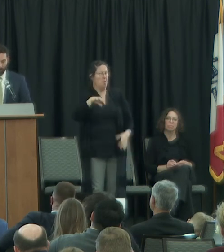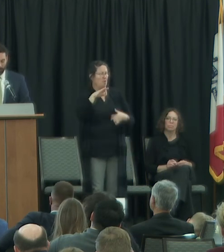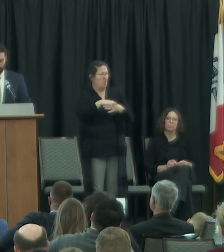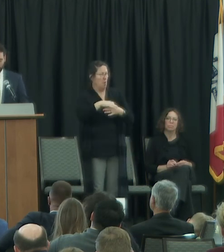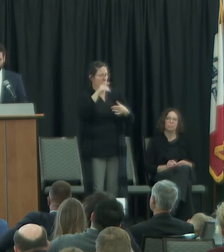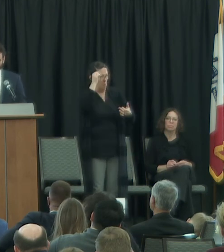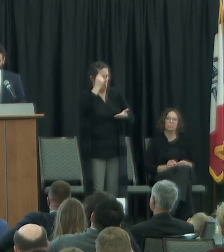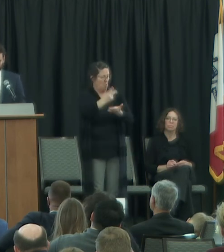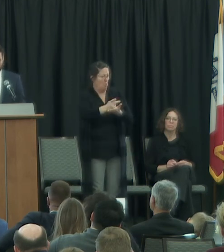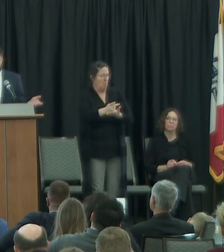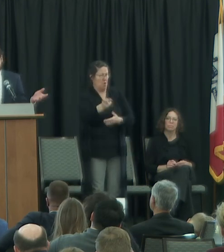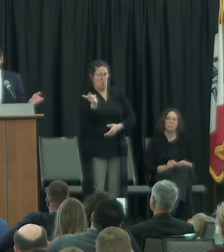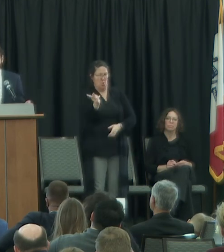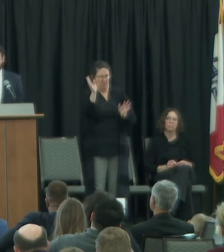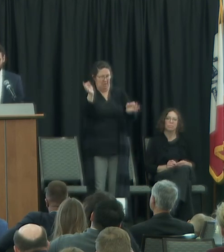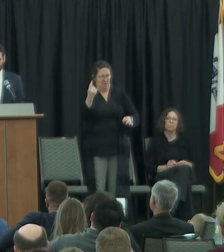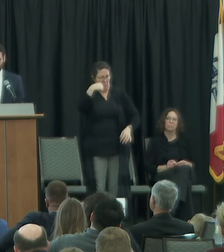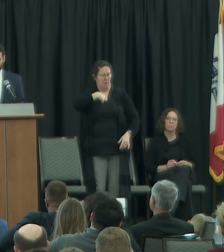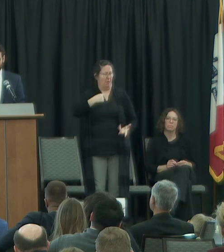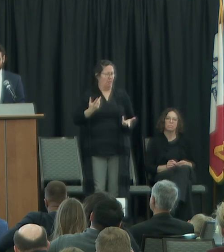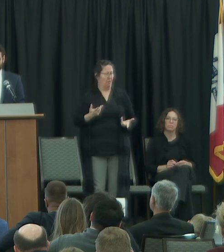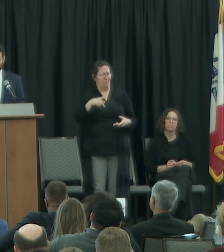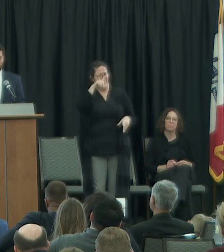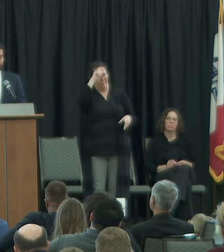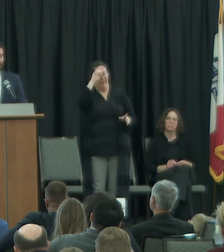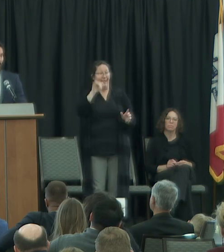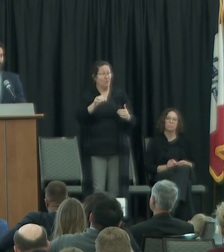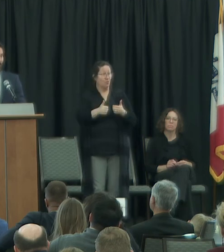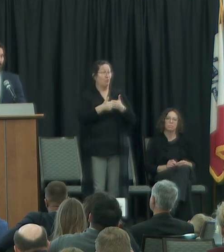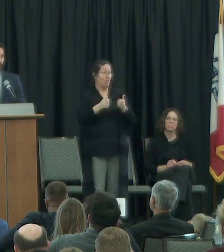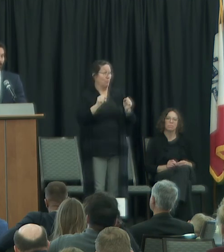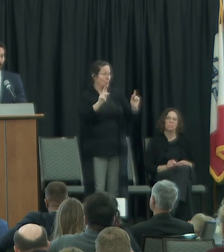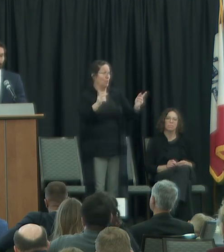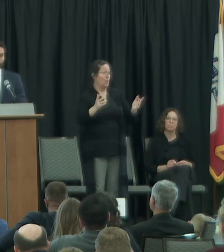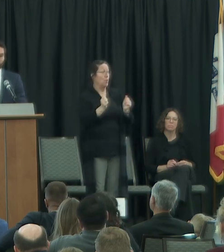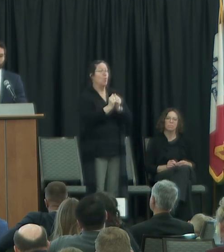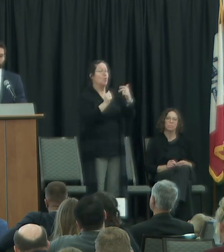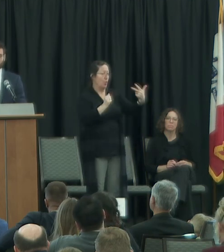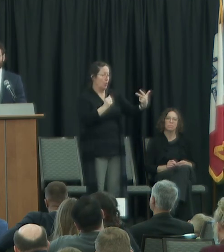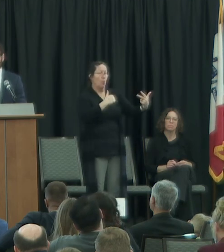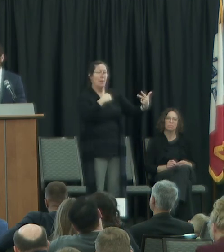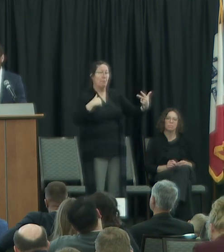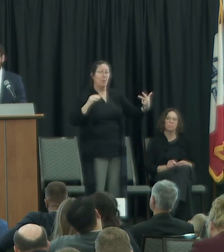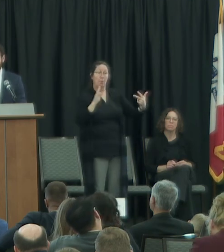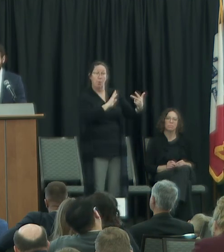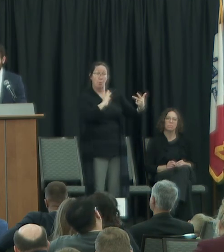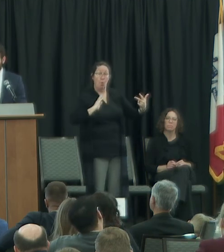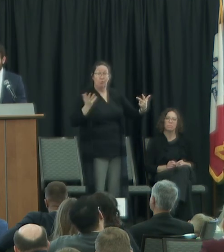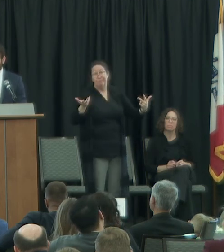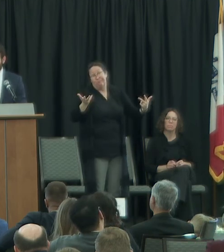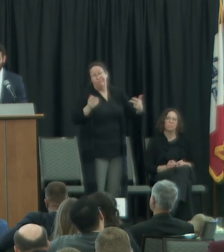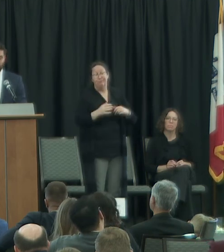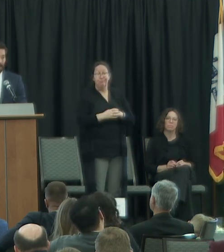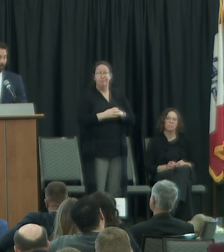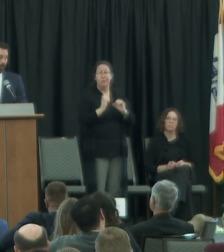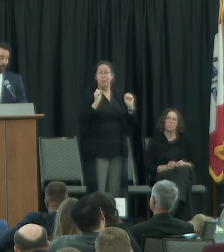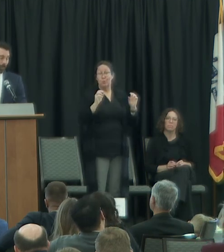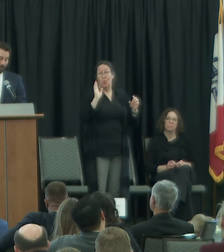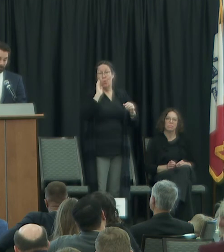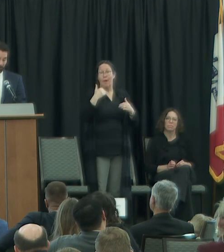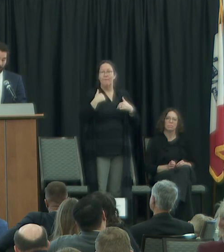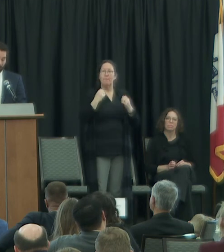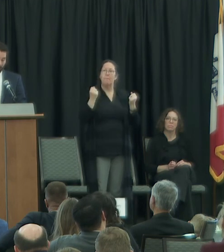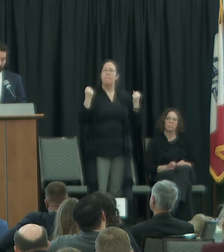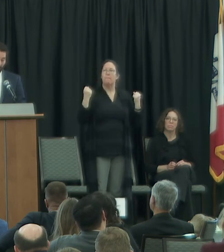of it? And that's the challenge and opportunity with the 3-member board. And so we're gonna have a series